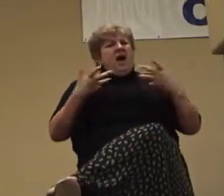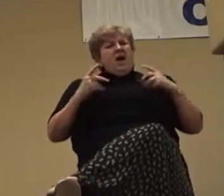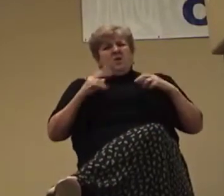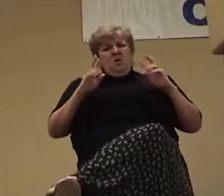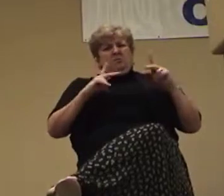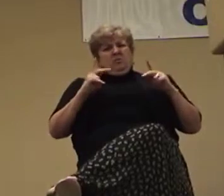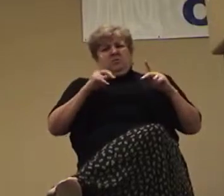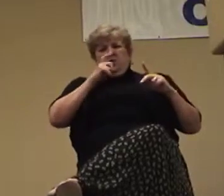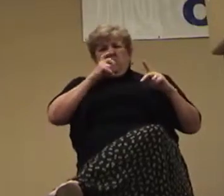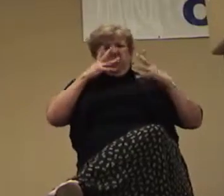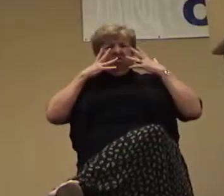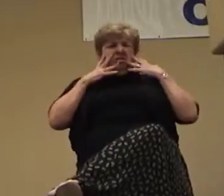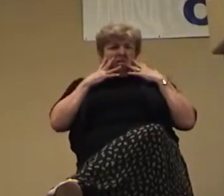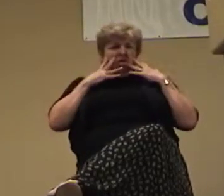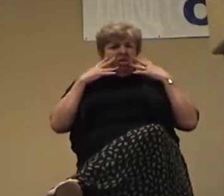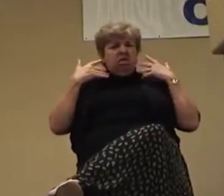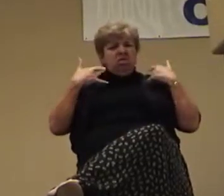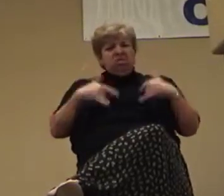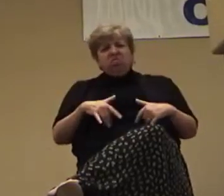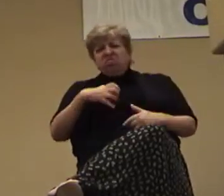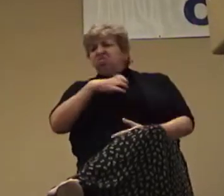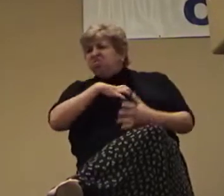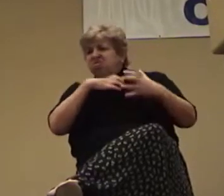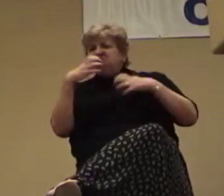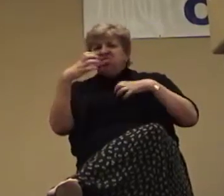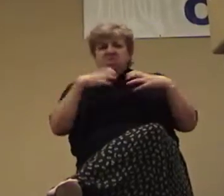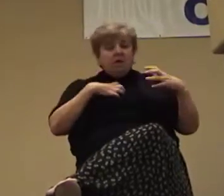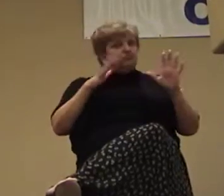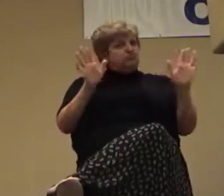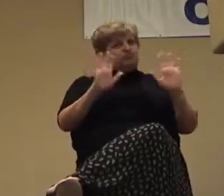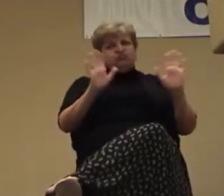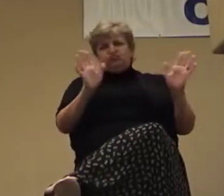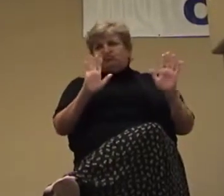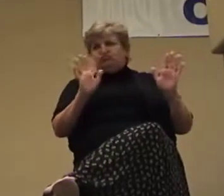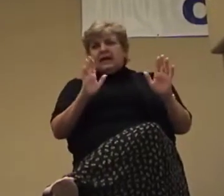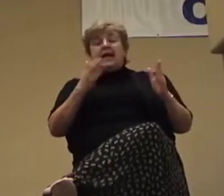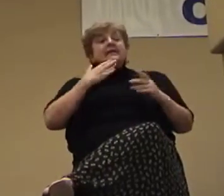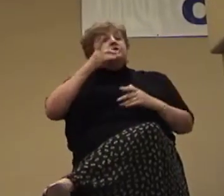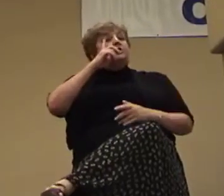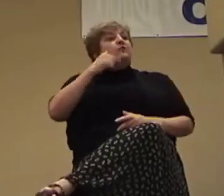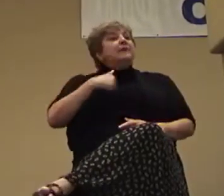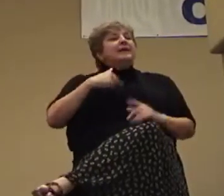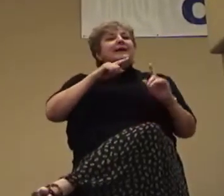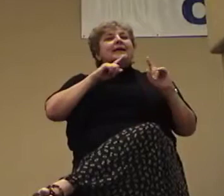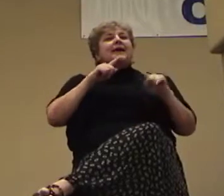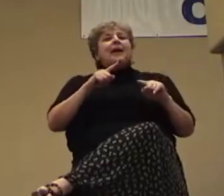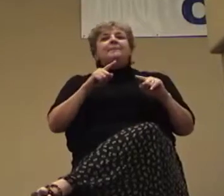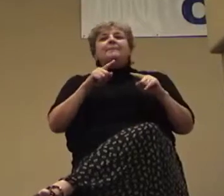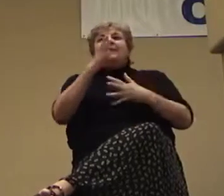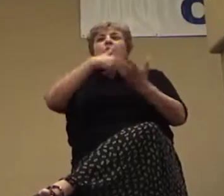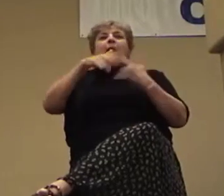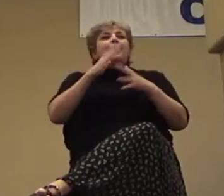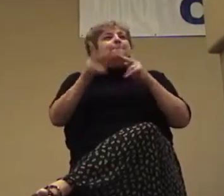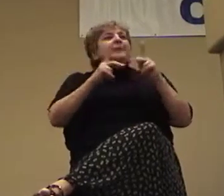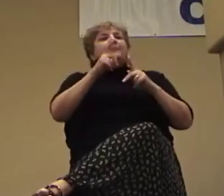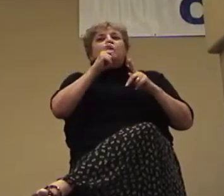day, I don't know, drinking might be better. You know, and so it's good for me to come in where people are excited about sobriety, where